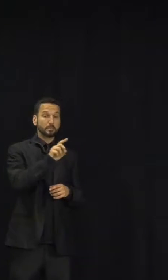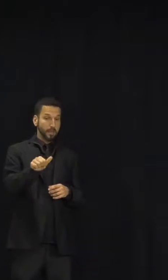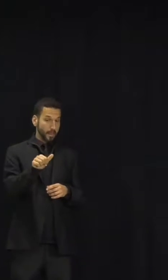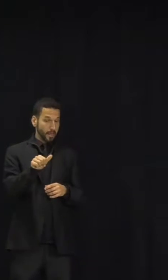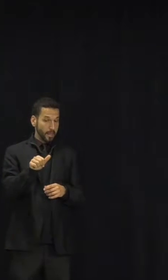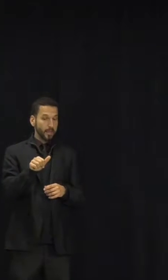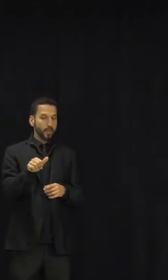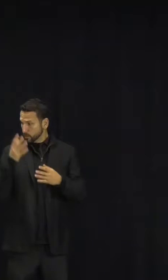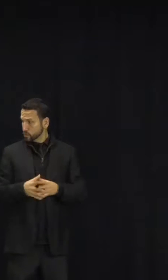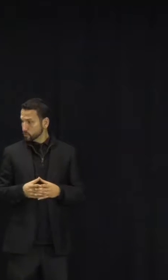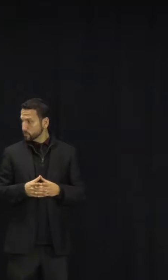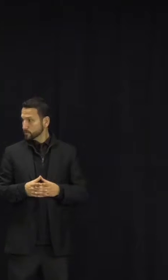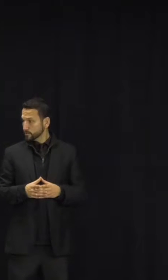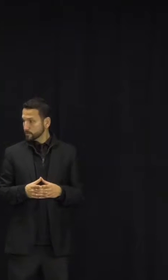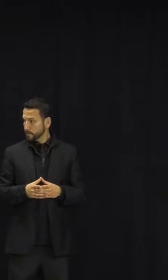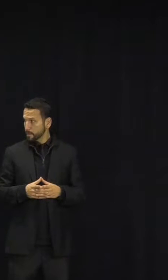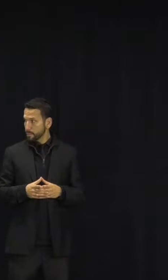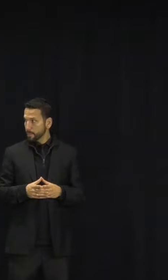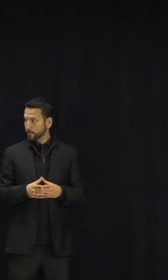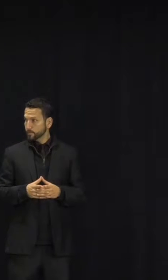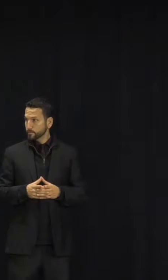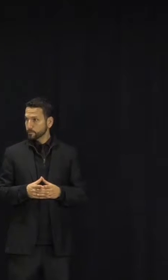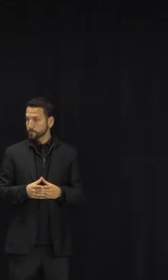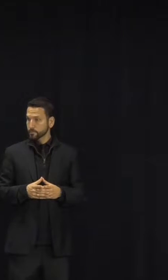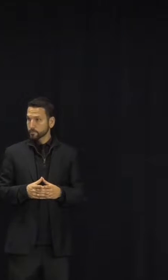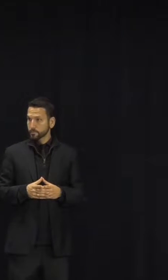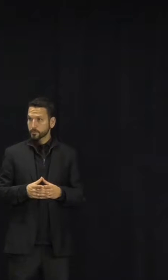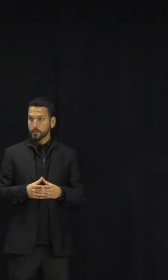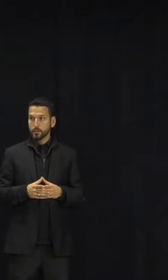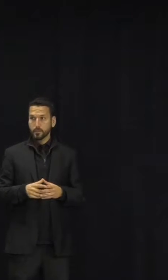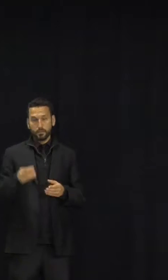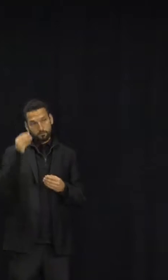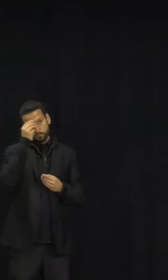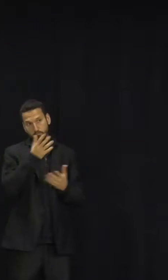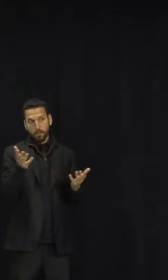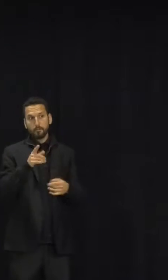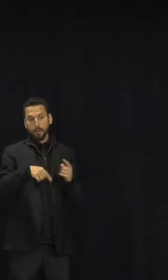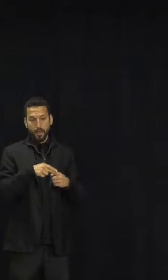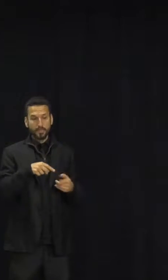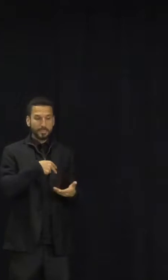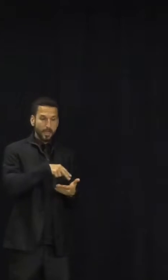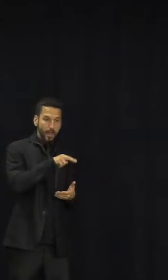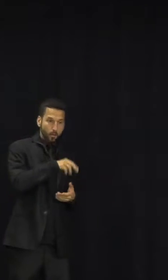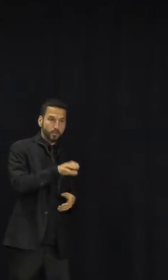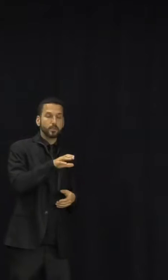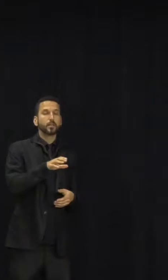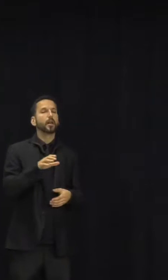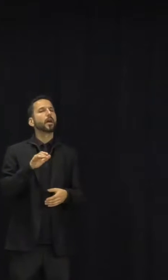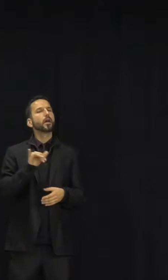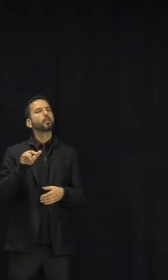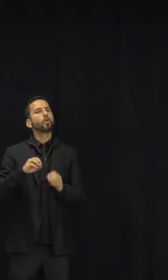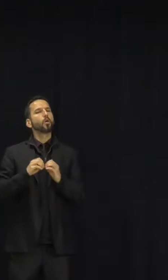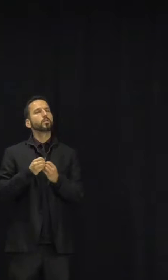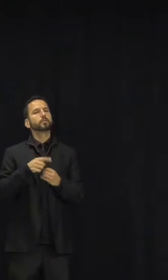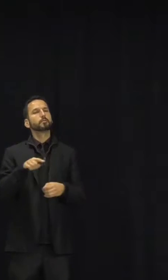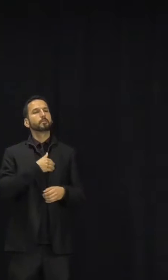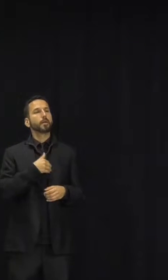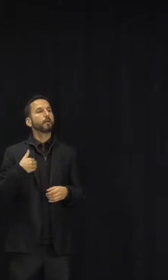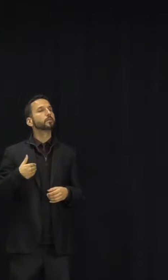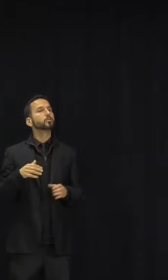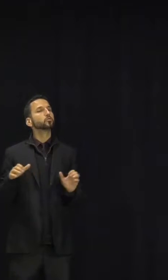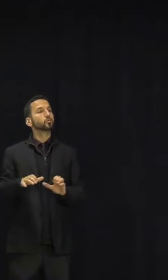shift the internal and external conversations being had about racial equity, inclusion, and diversity, which brings us to some